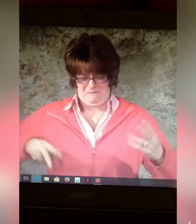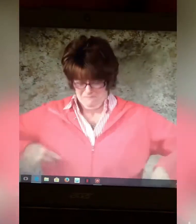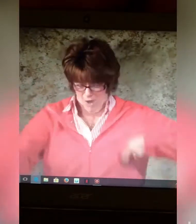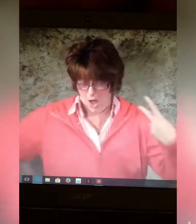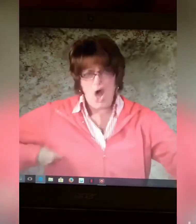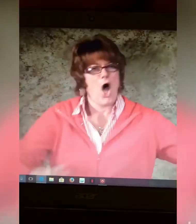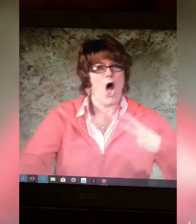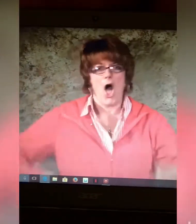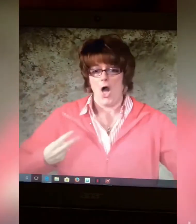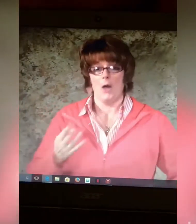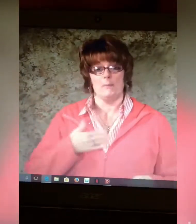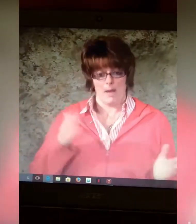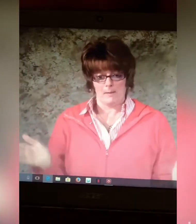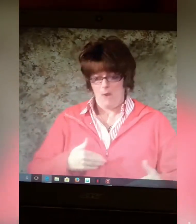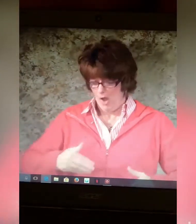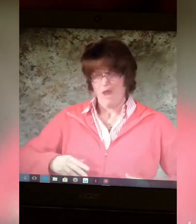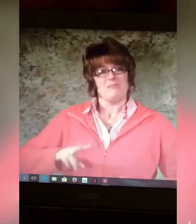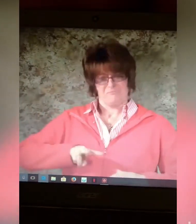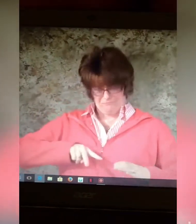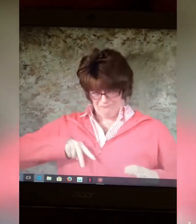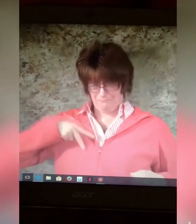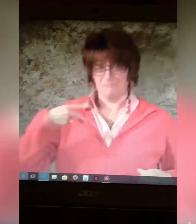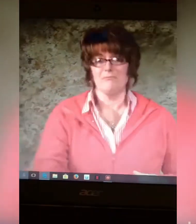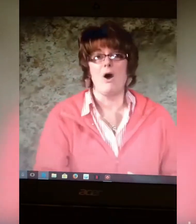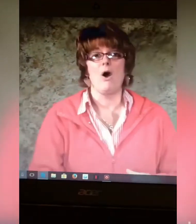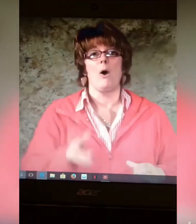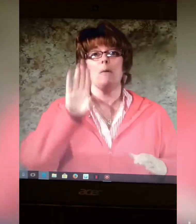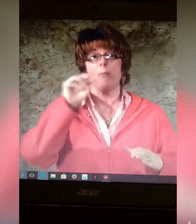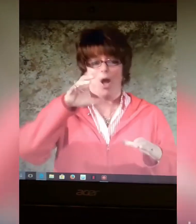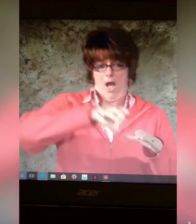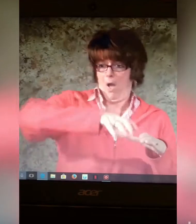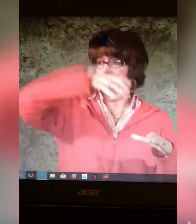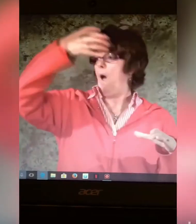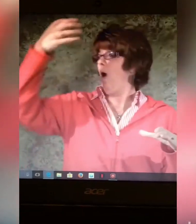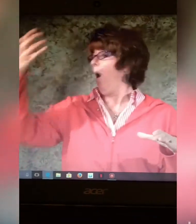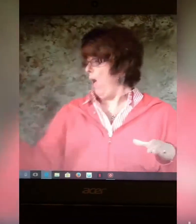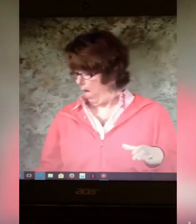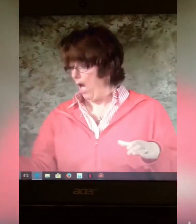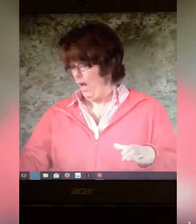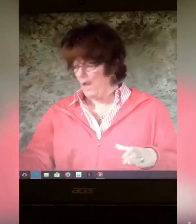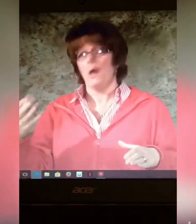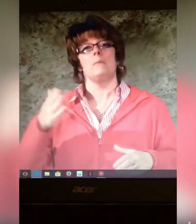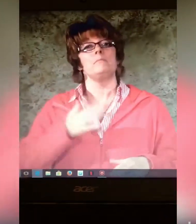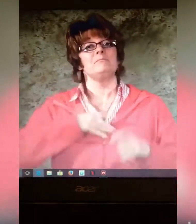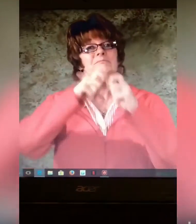and blows my box, and all my cards start flying all over.